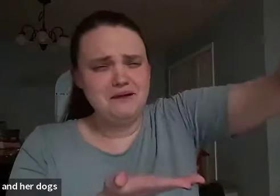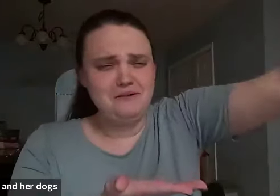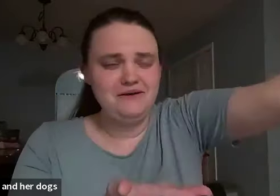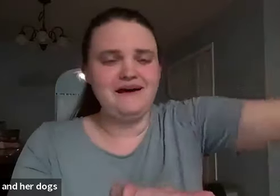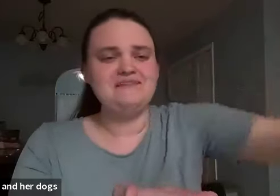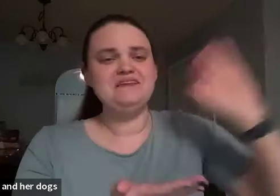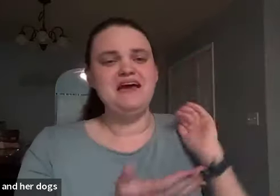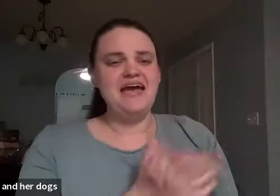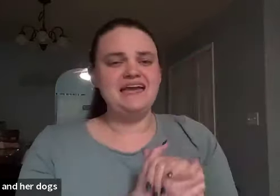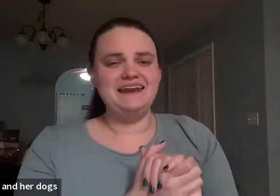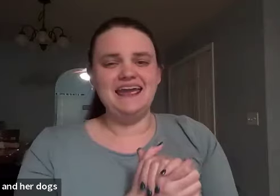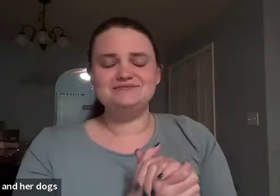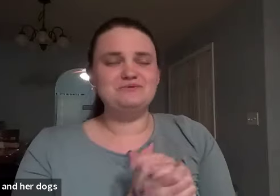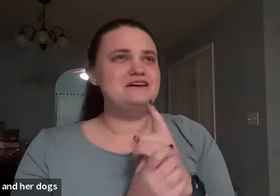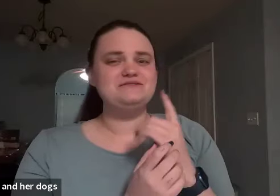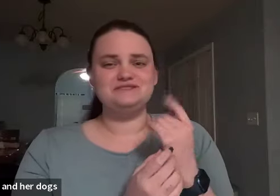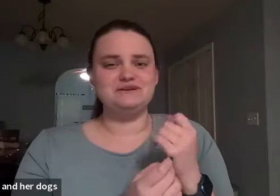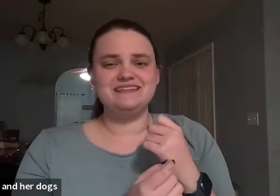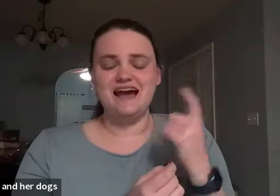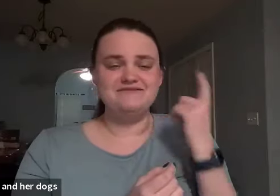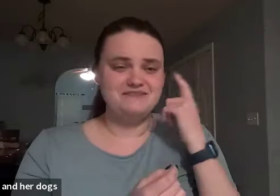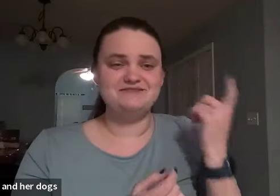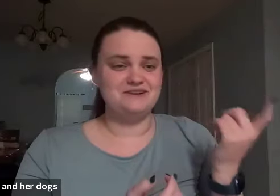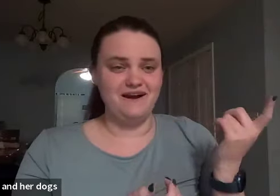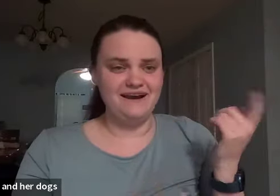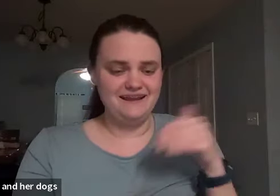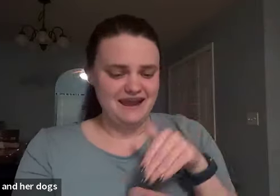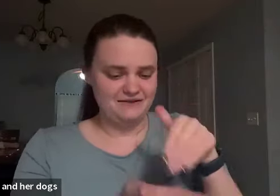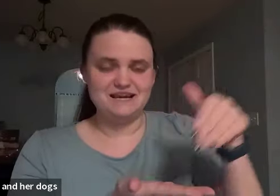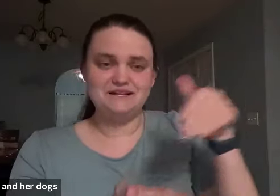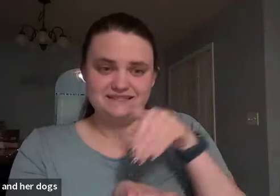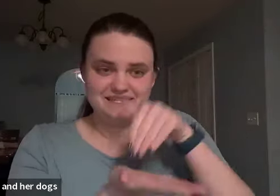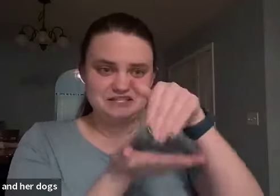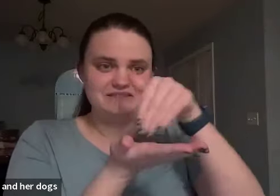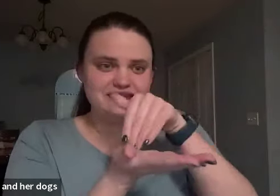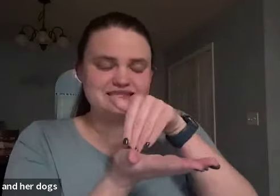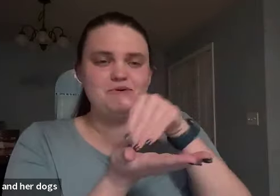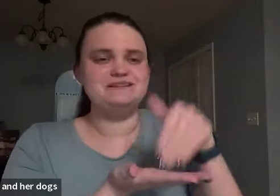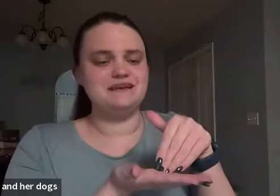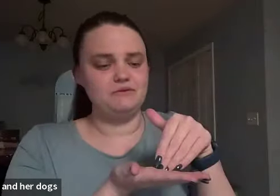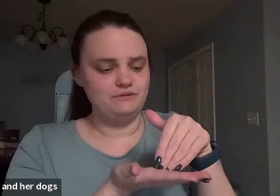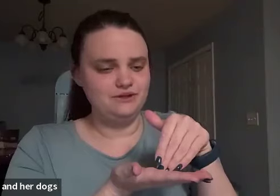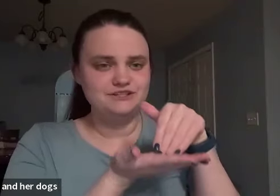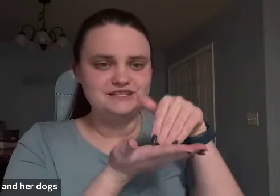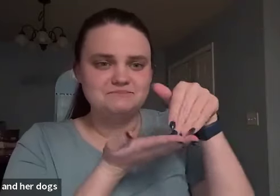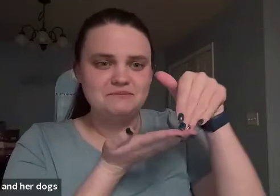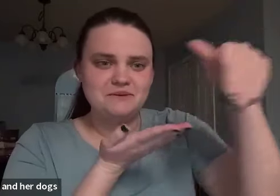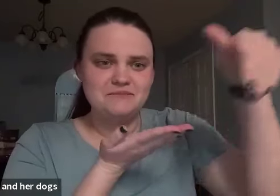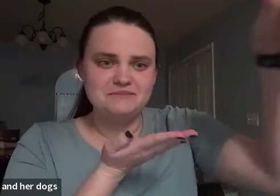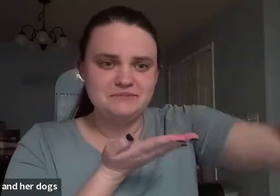blah, blah, blah. And it's one of those stories that I've never forgot. And every time I teach like this, I'm always like, well, you could just keep blah, blah, blah, blah, blah,